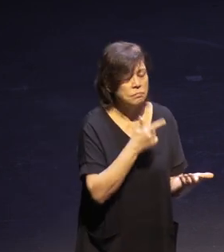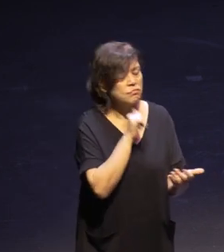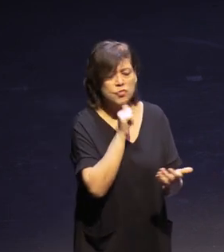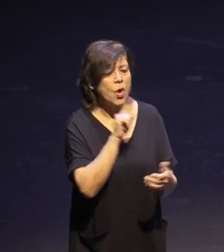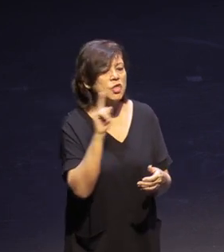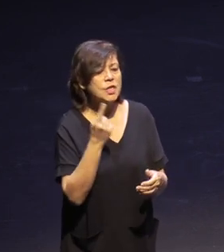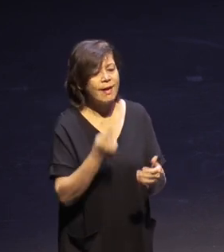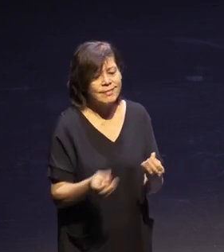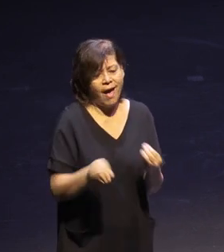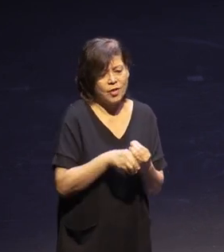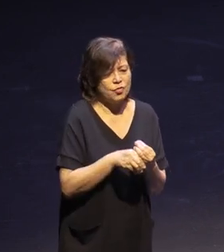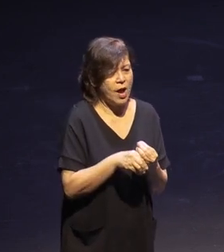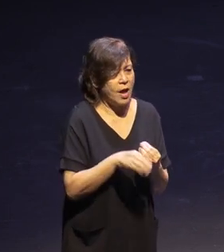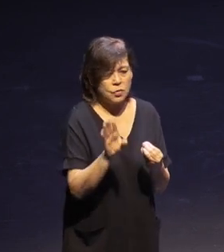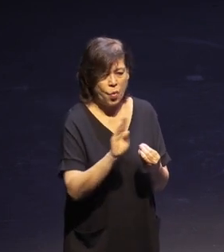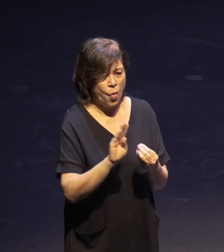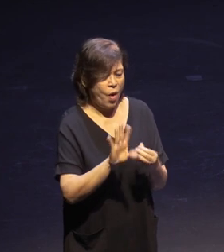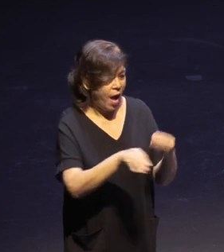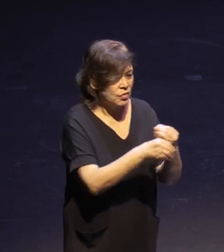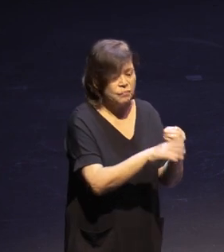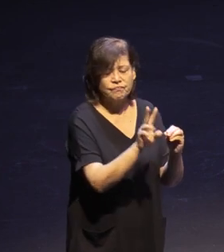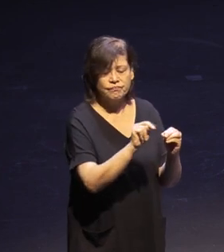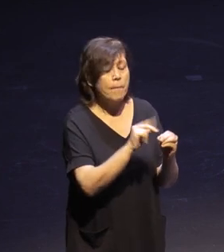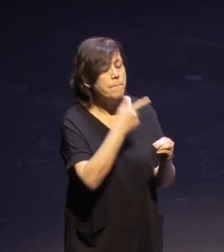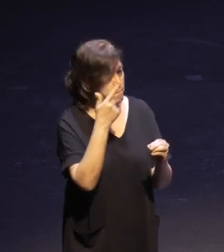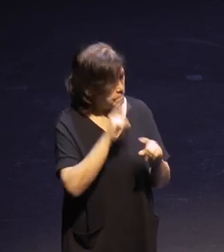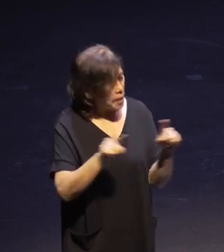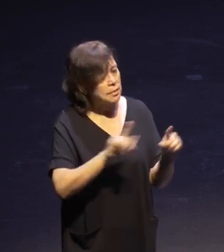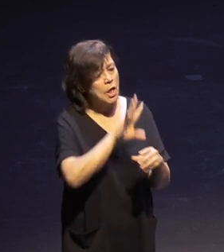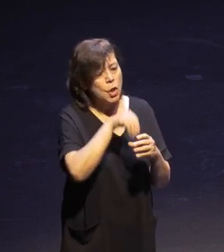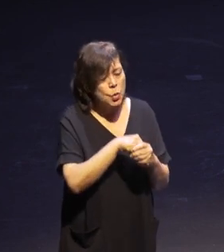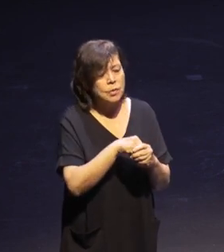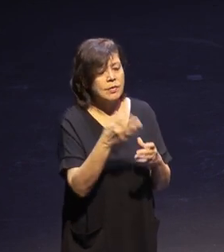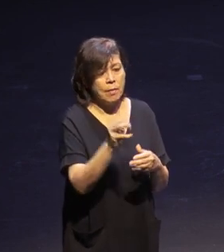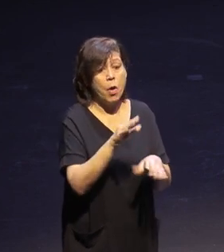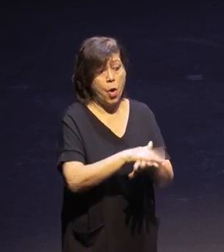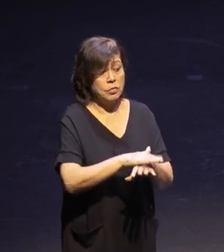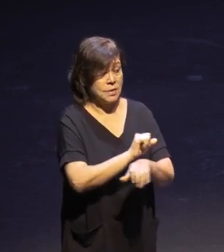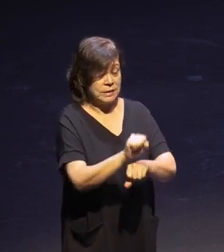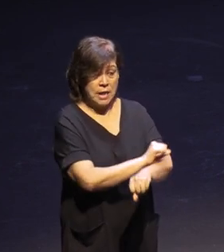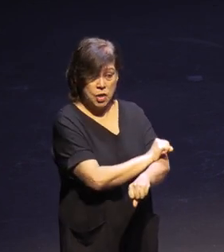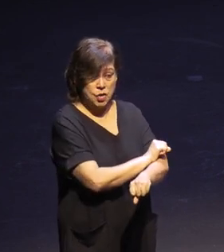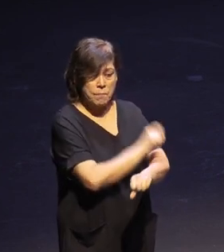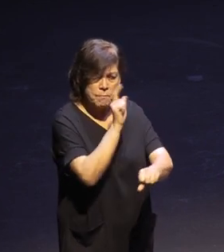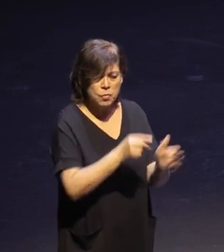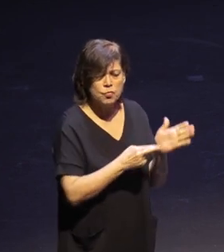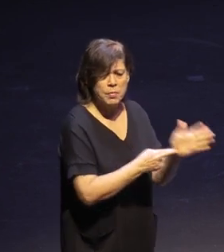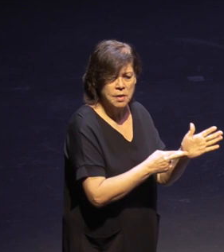access audience, not part of our access programs, but include them on stage, represented in main